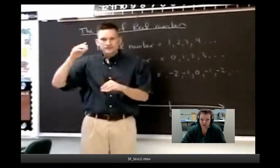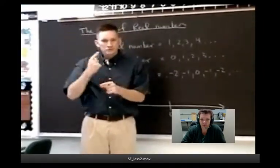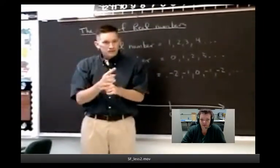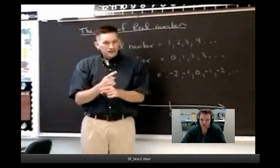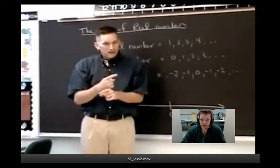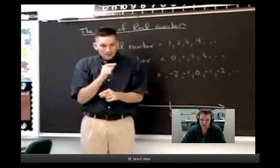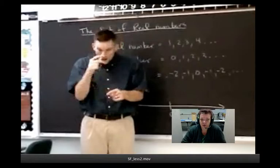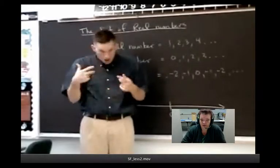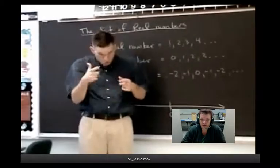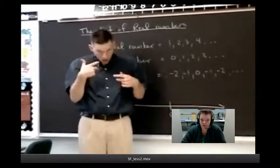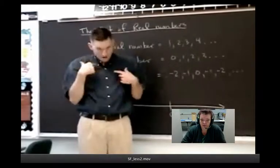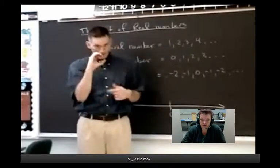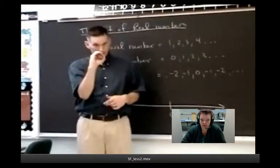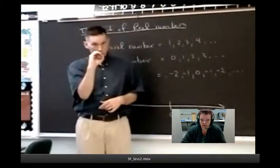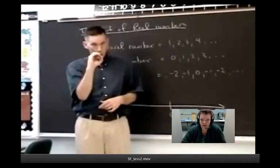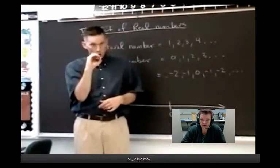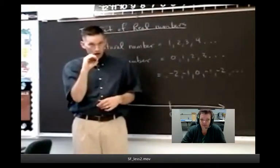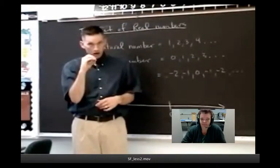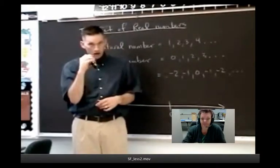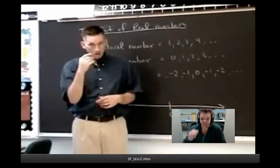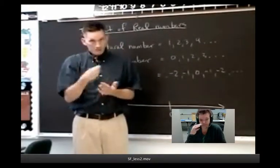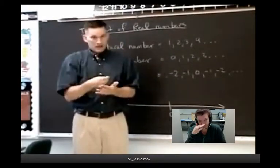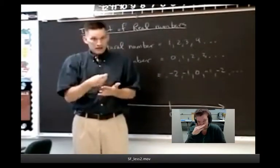You start with 1 and go up from there.